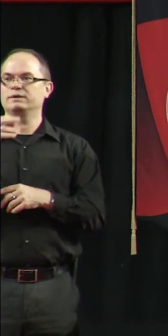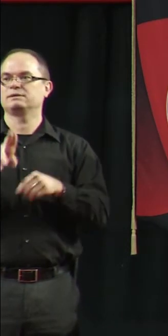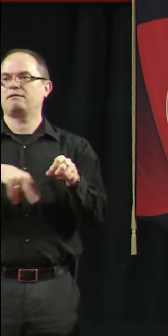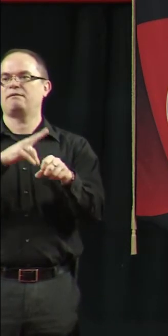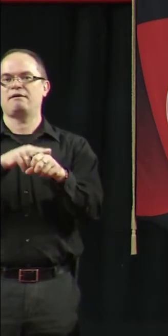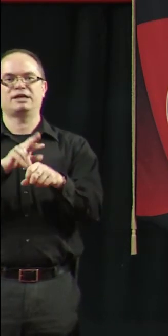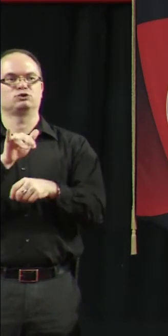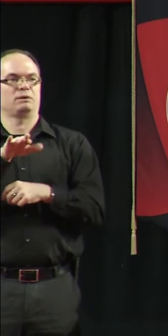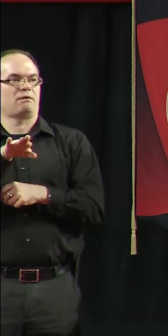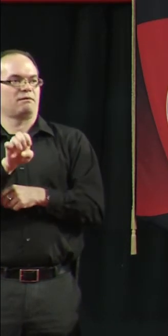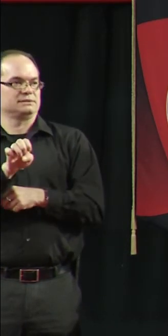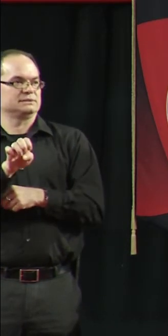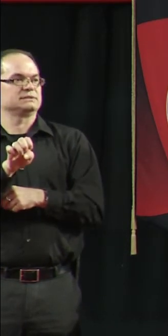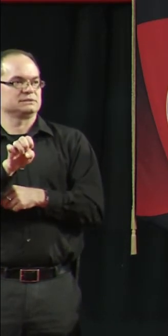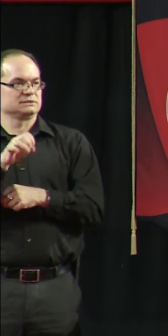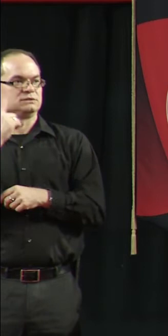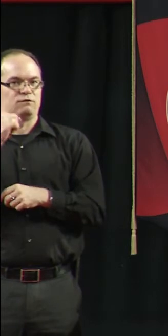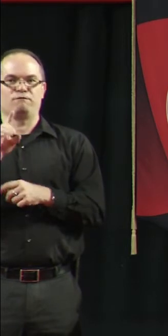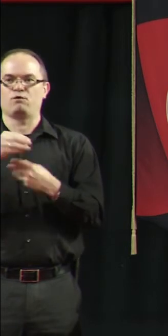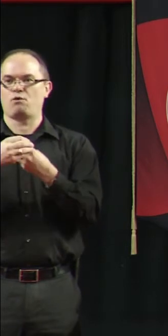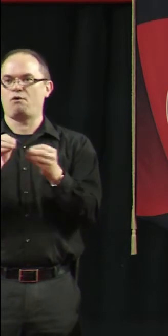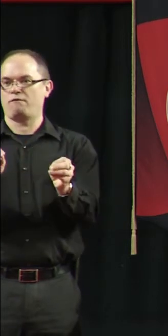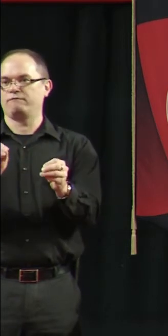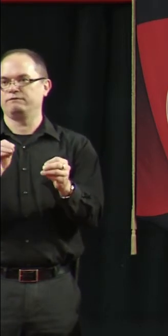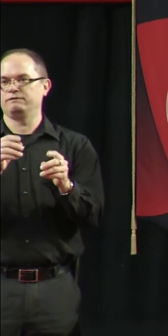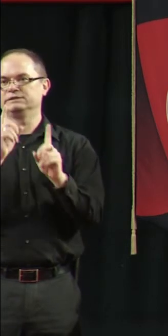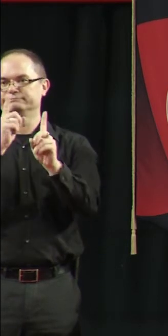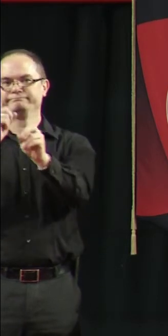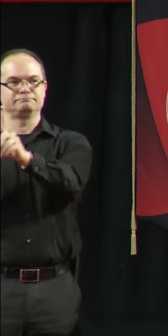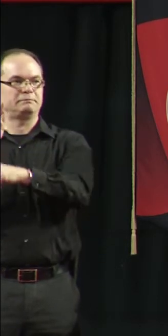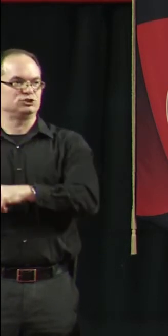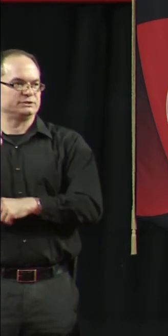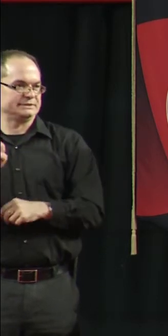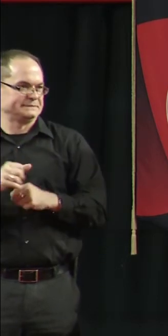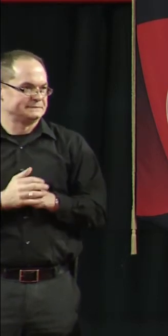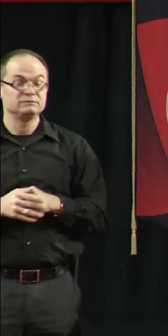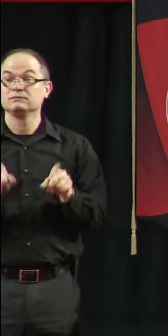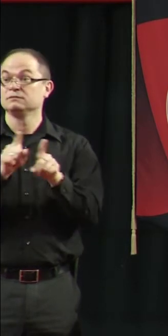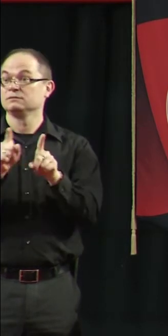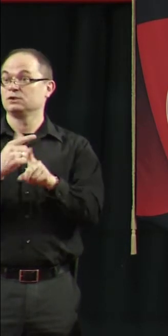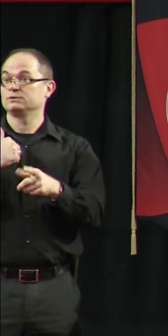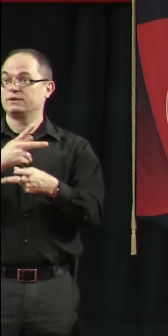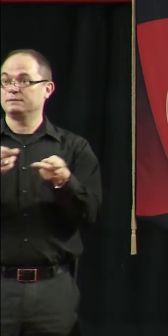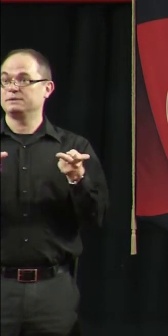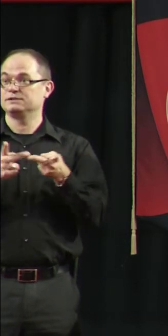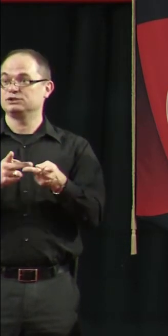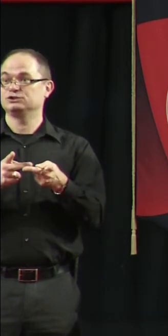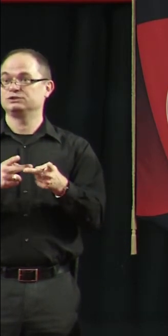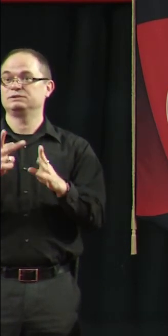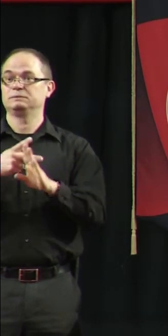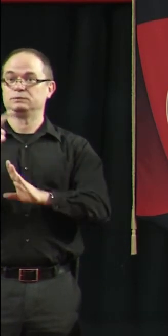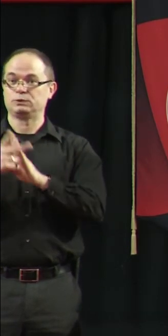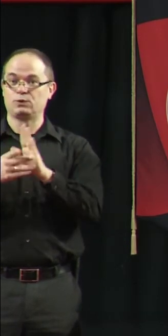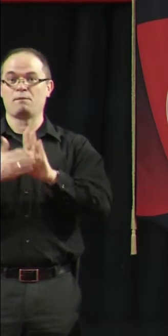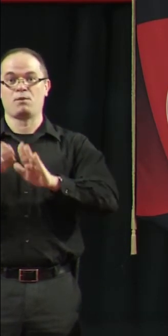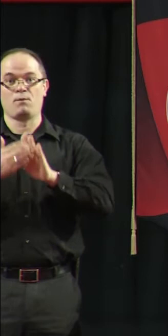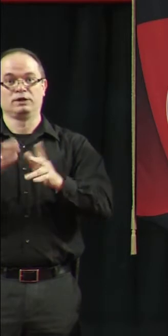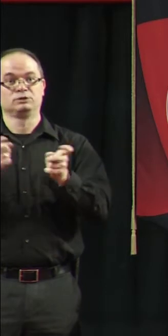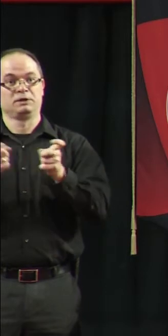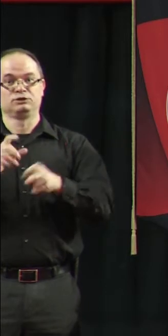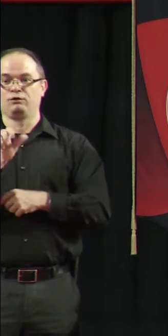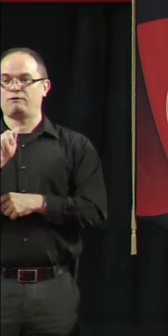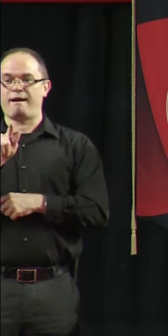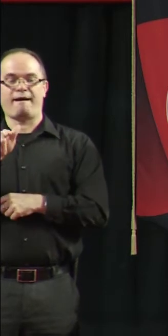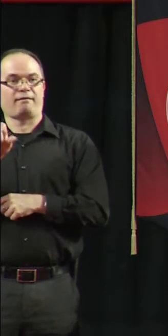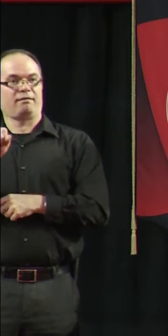National Reconnaissance Office missions. He also held the position of Program Operations Manager for